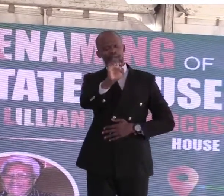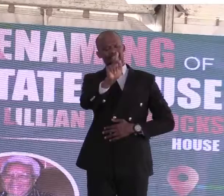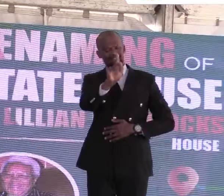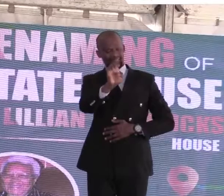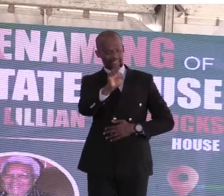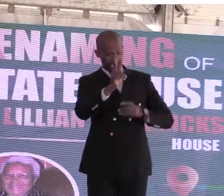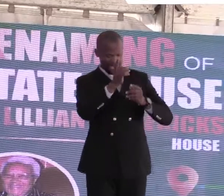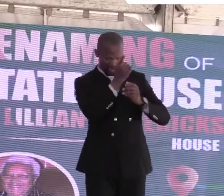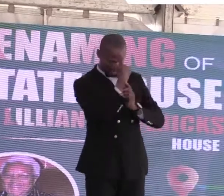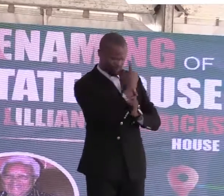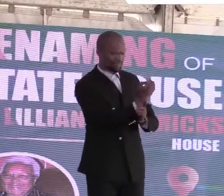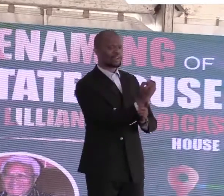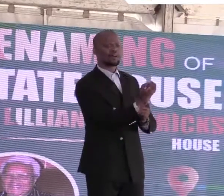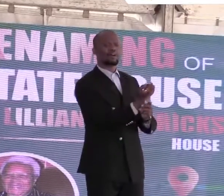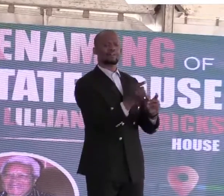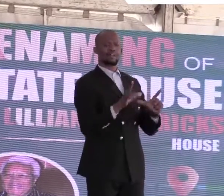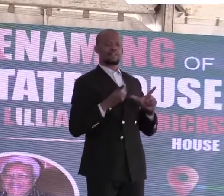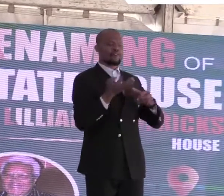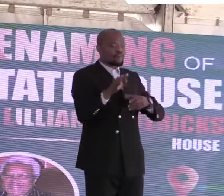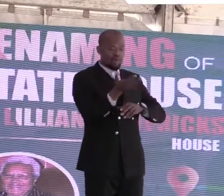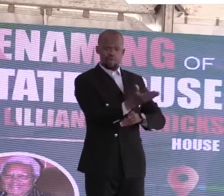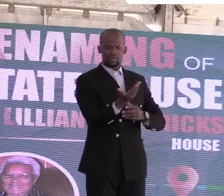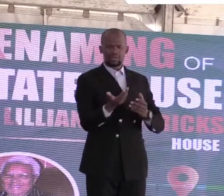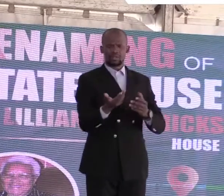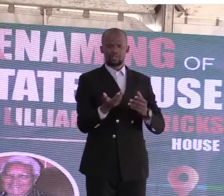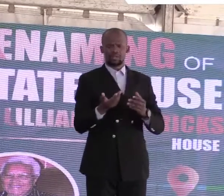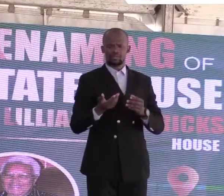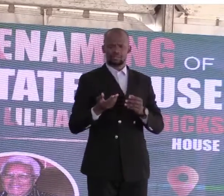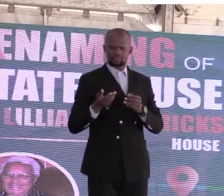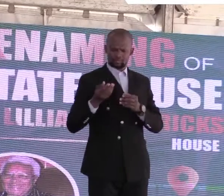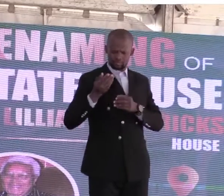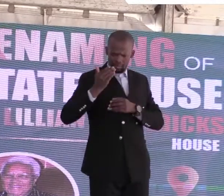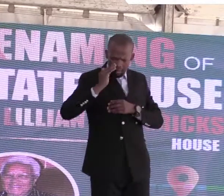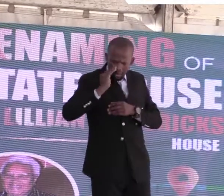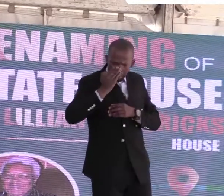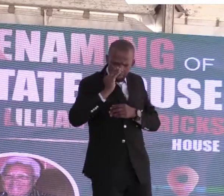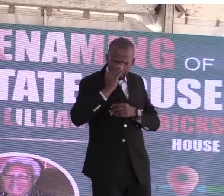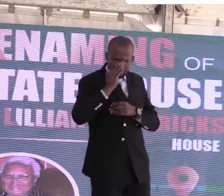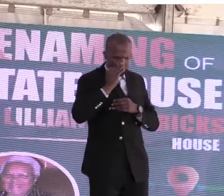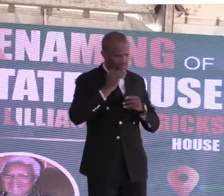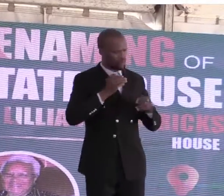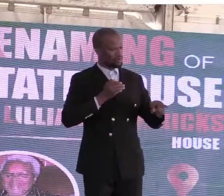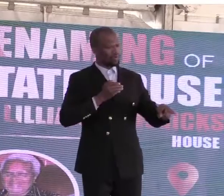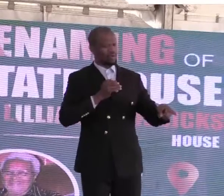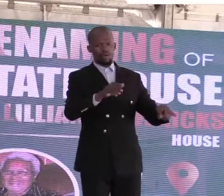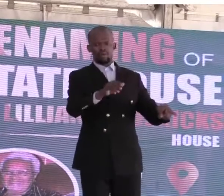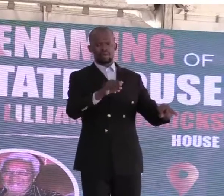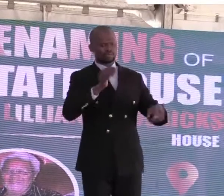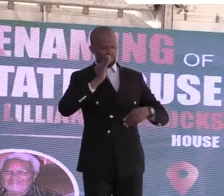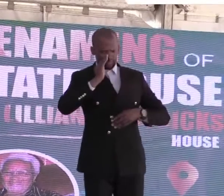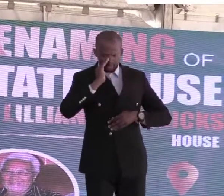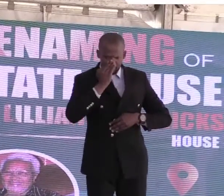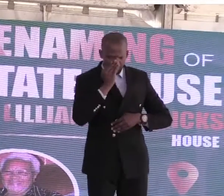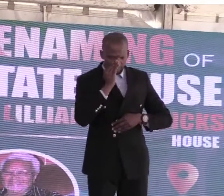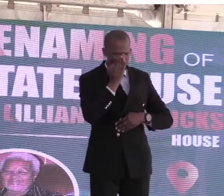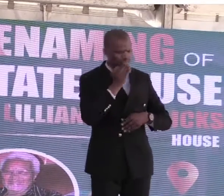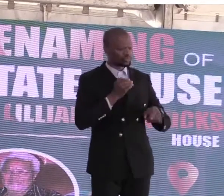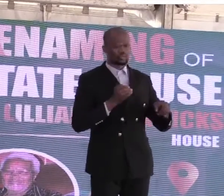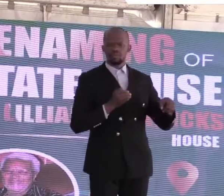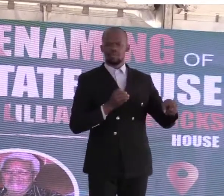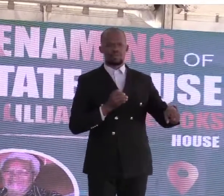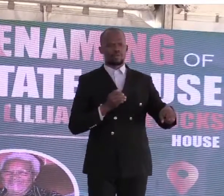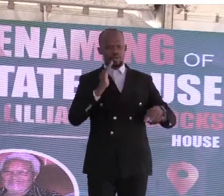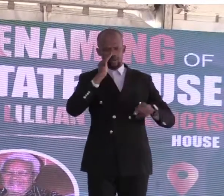believed in and lived for. We have been robbed a cadre. We have been robbed